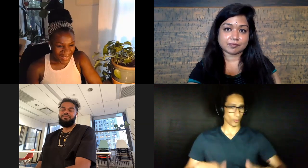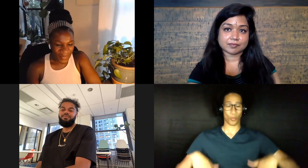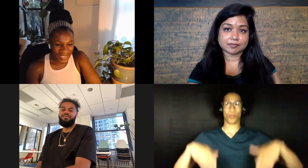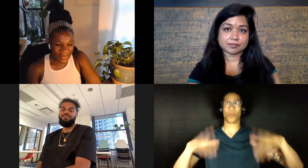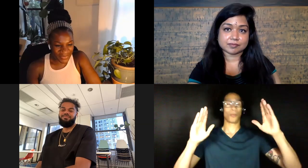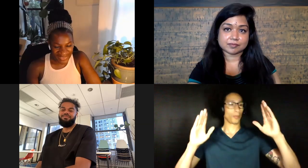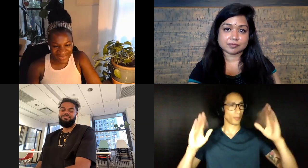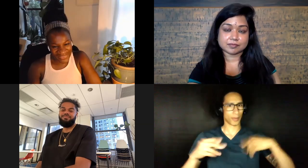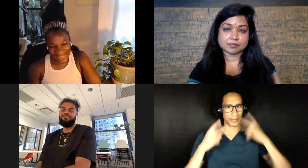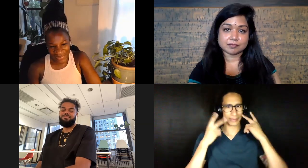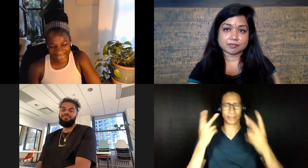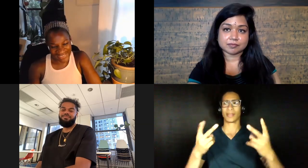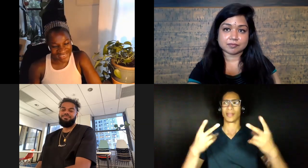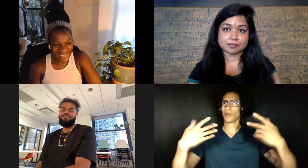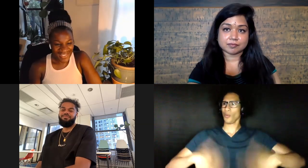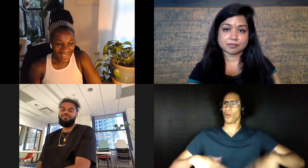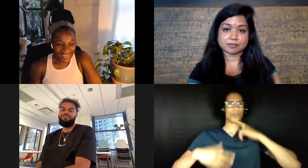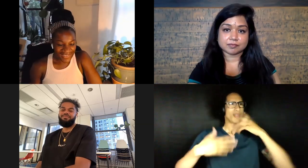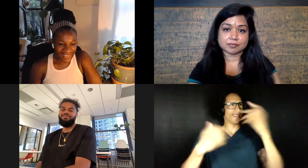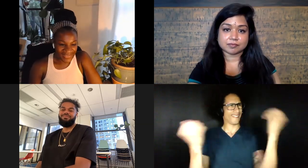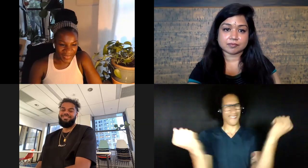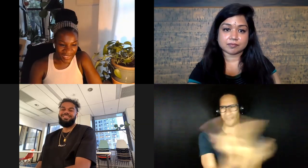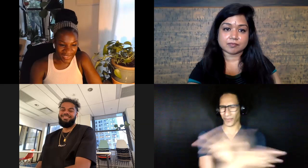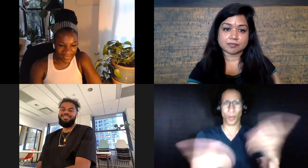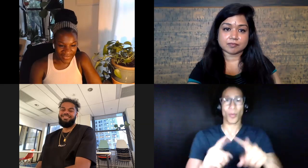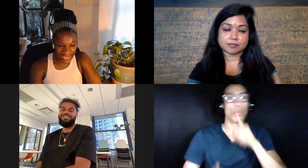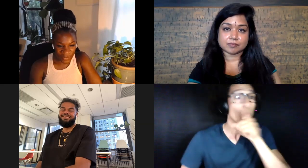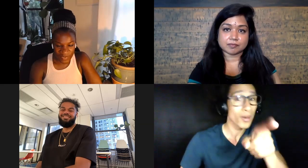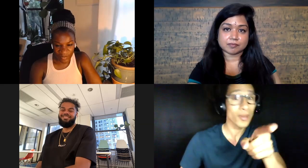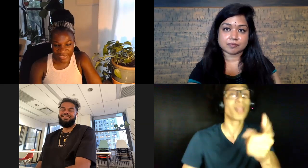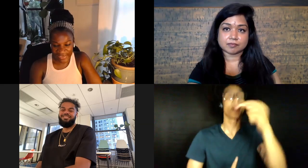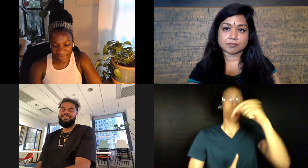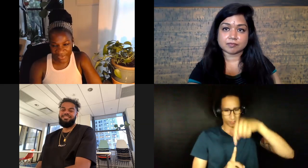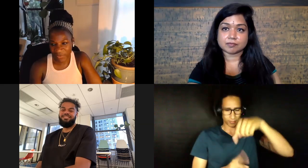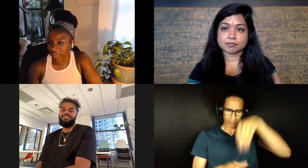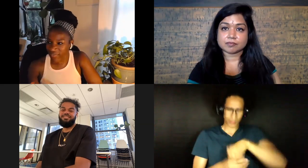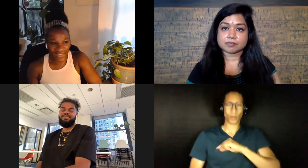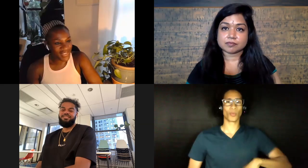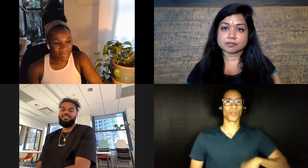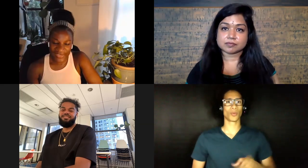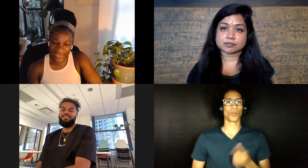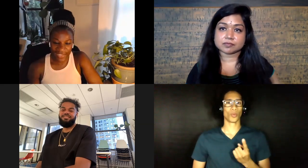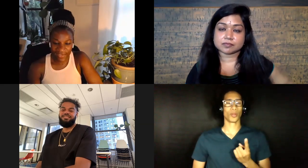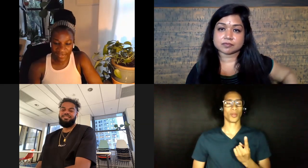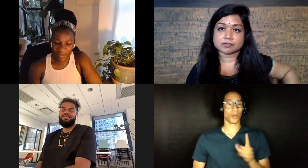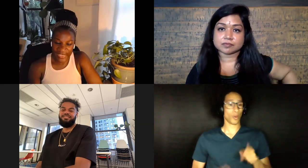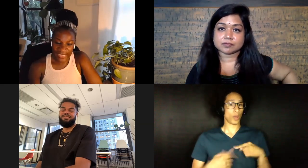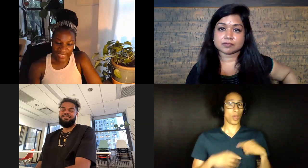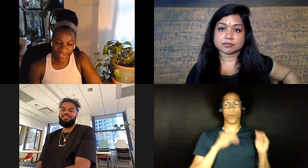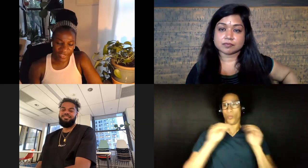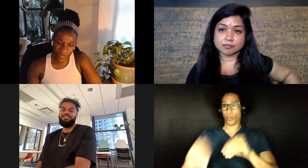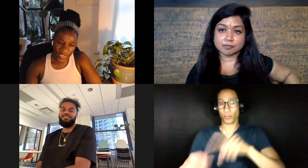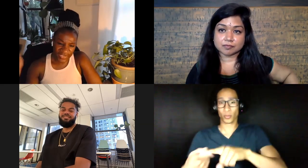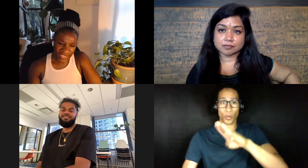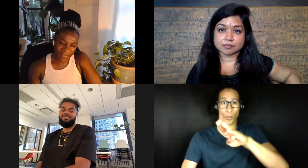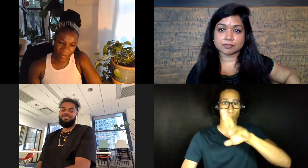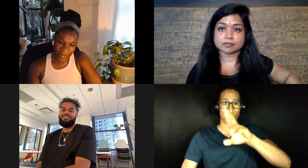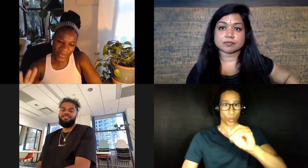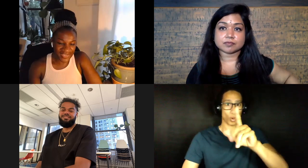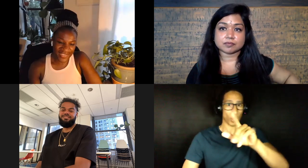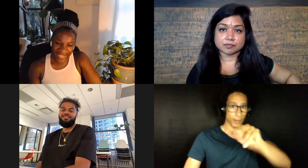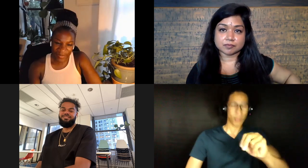allowed to talk about yet, but I definitely have some ventures outside of music that I'm working on, and I'm super excited about them. Some in the book world, some in the